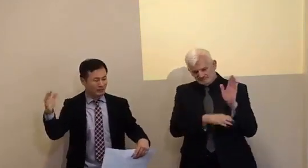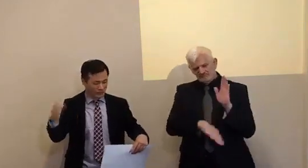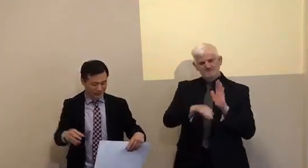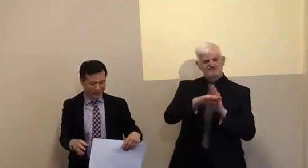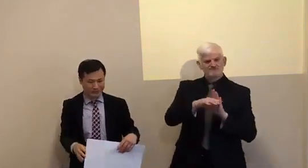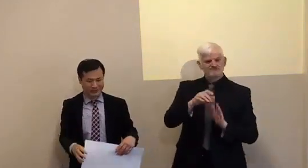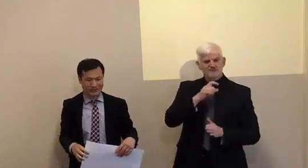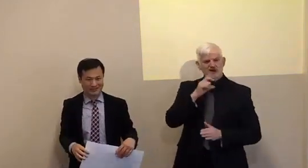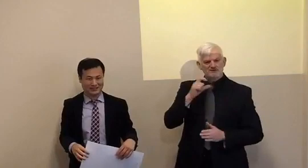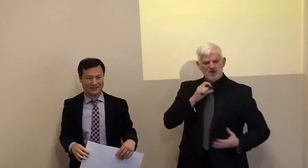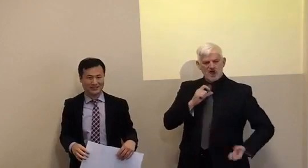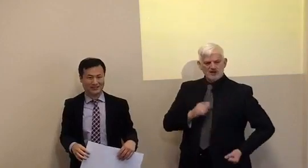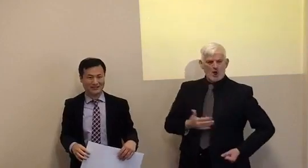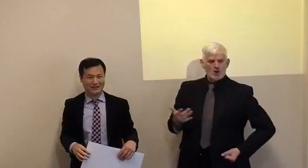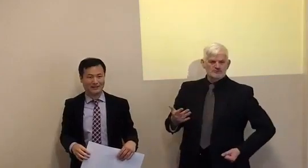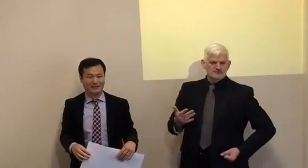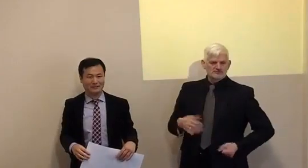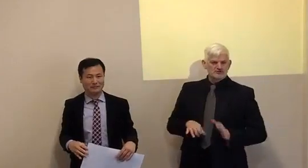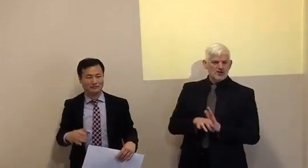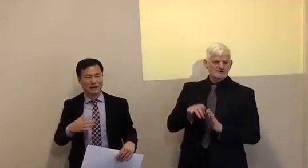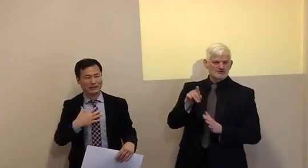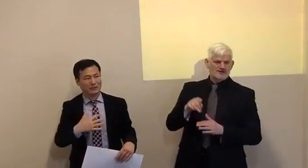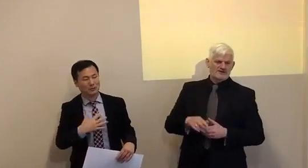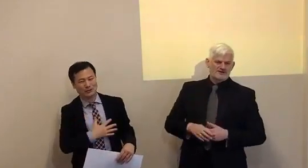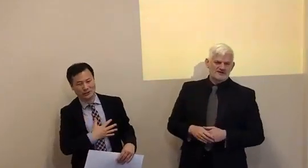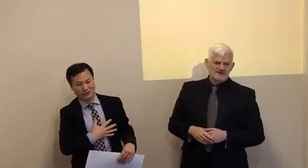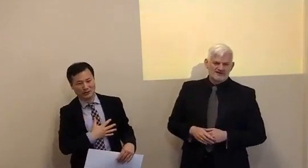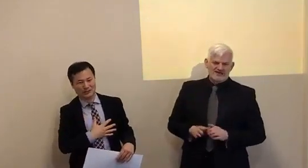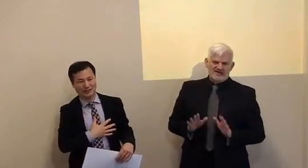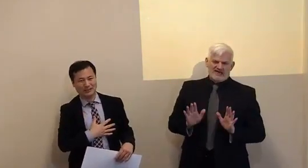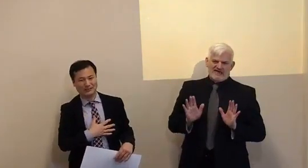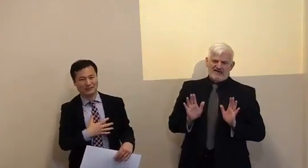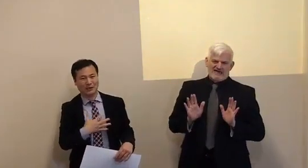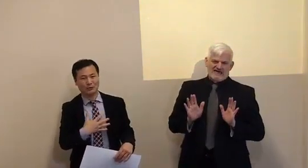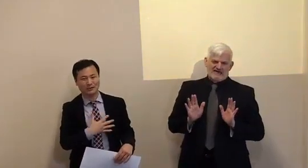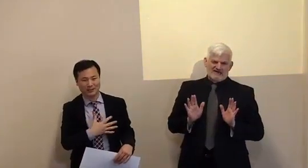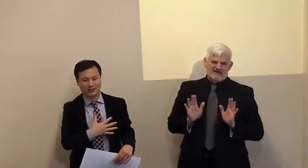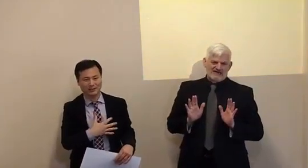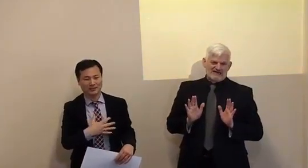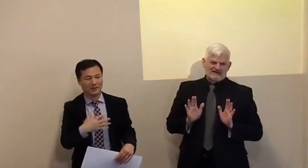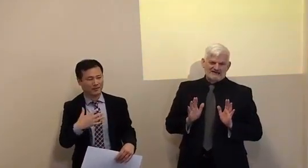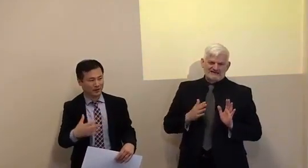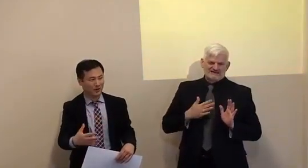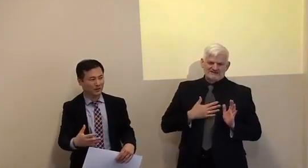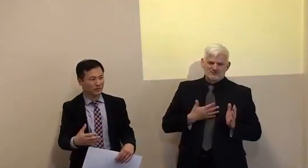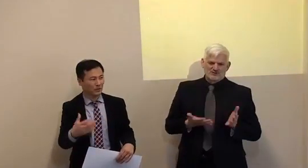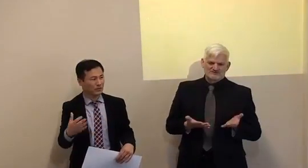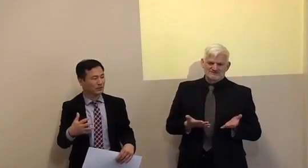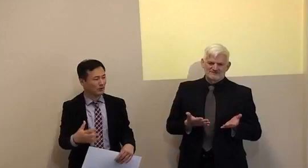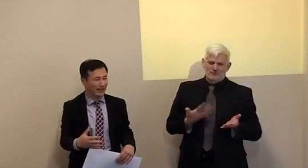big church. But I didn't want to. Just I wanted to follow the Lord's calling.